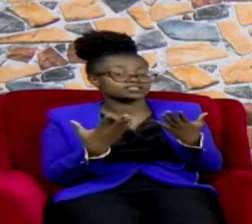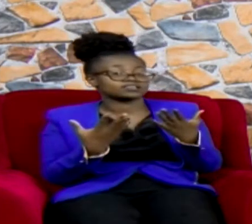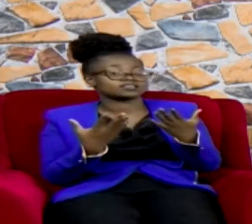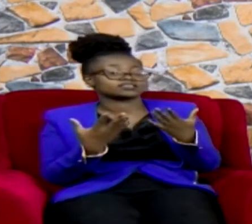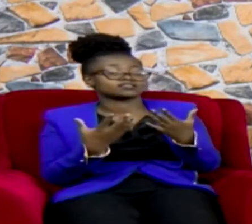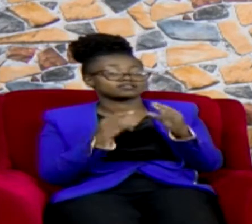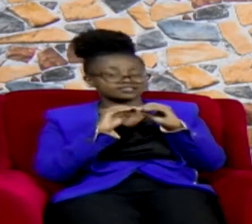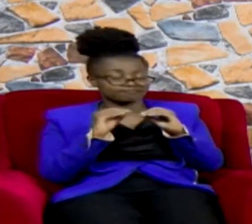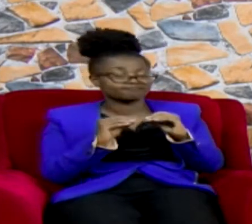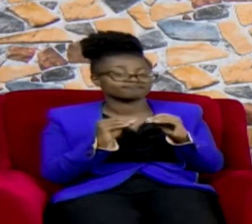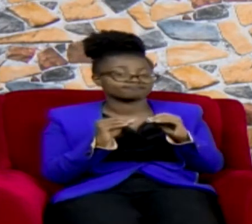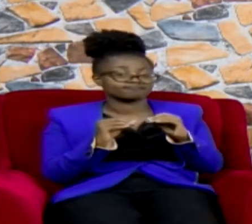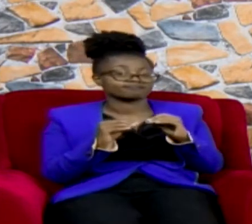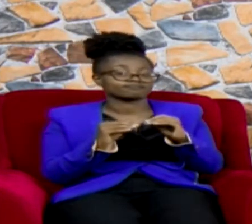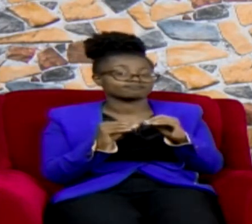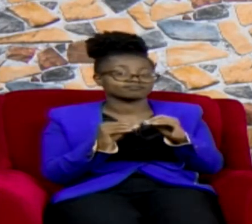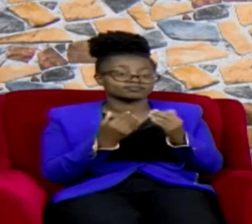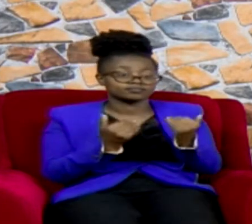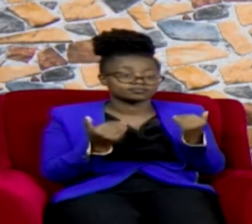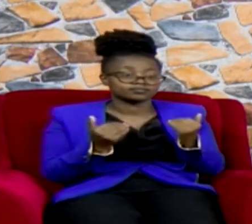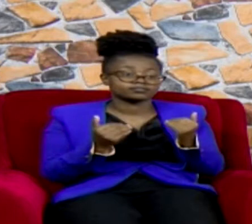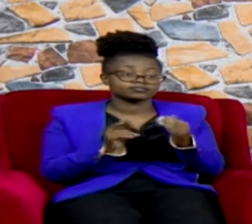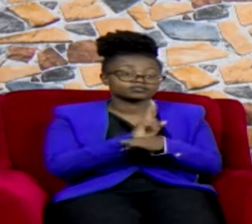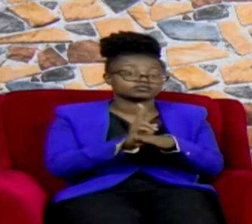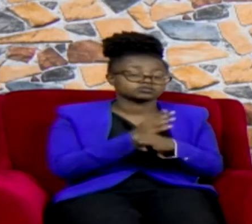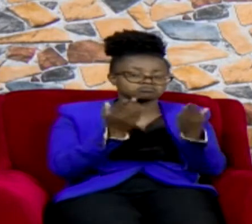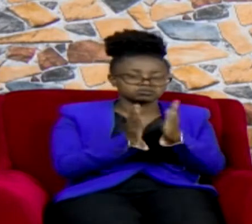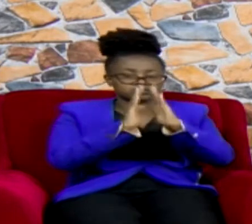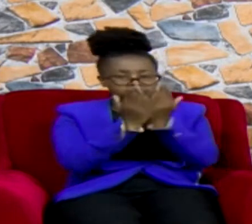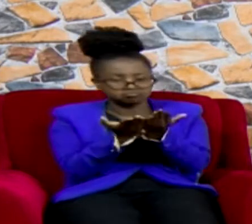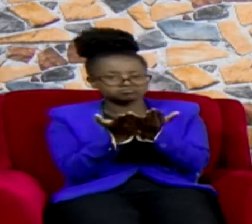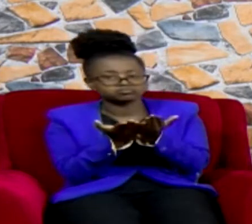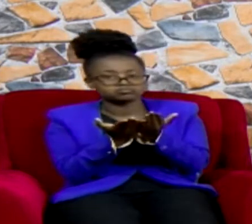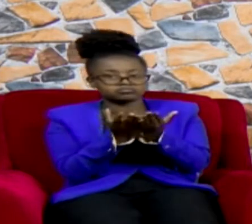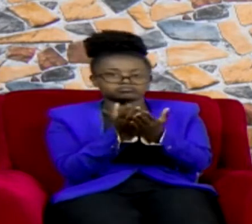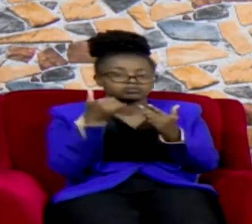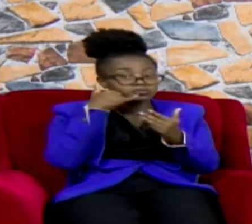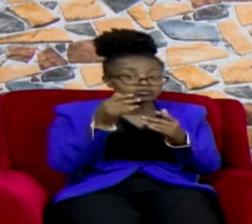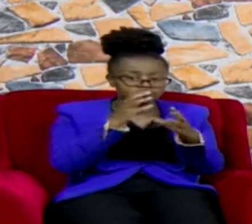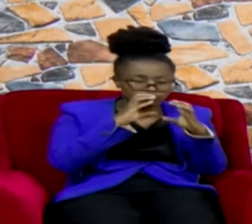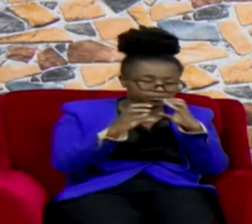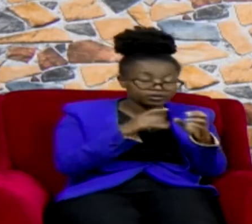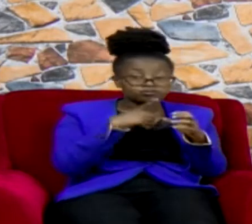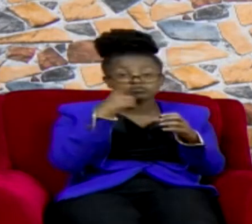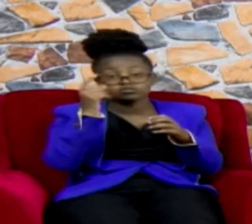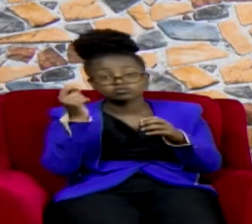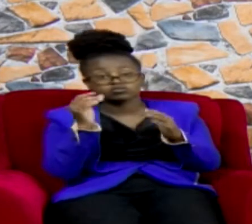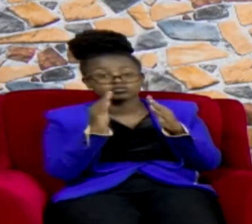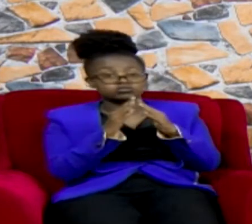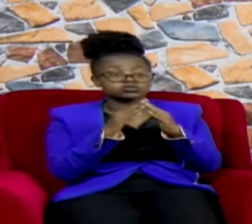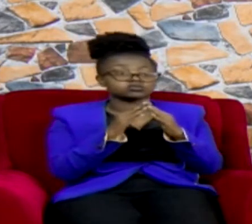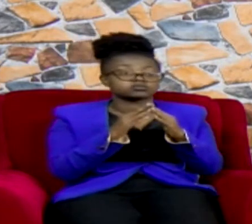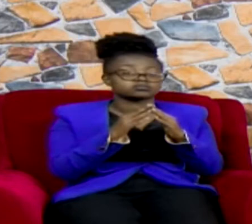that actually teach. Yeah. A child can just use a tablet to communicate. Yeah. If you want to go for short call, you